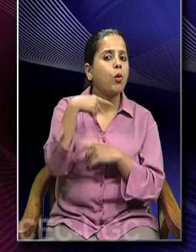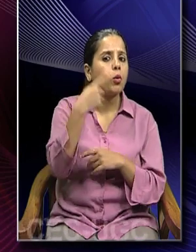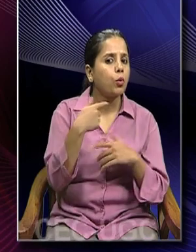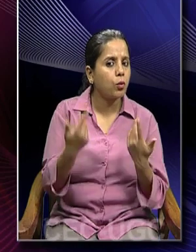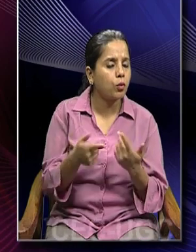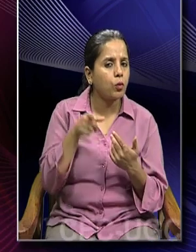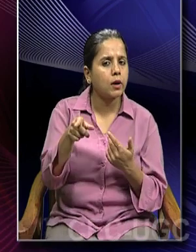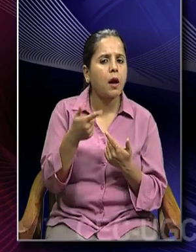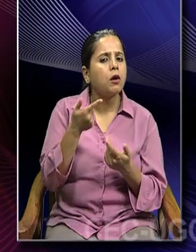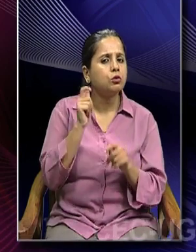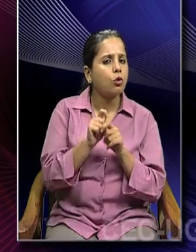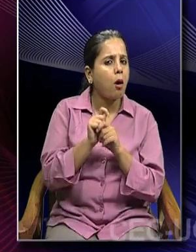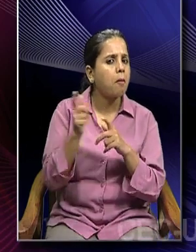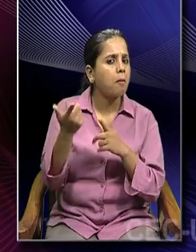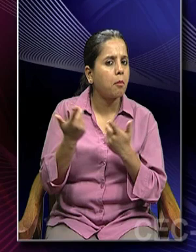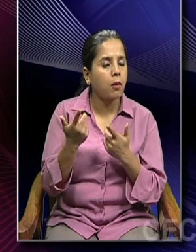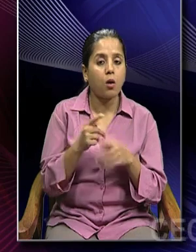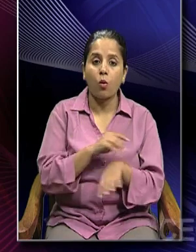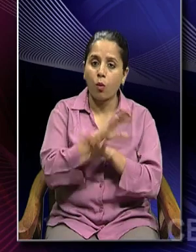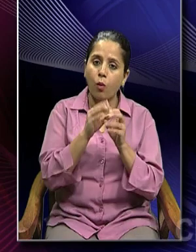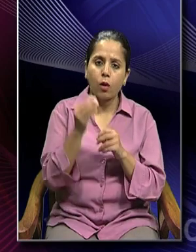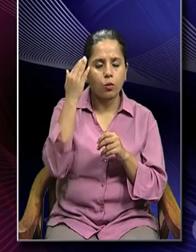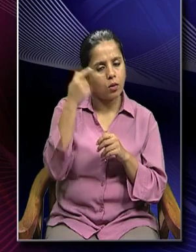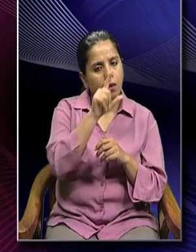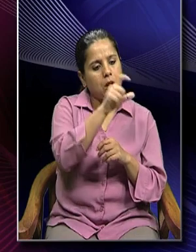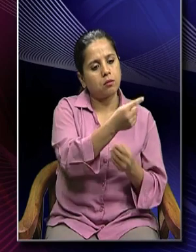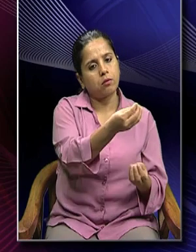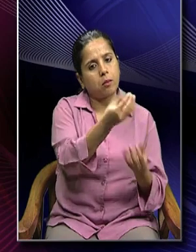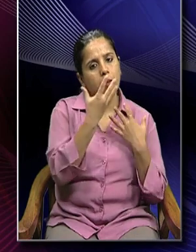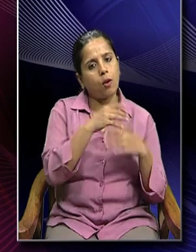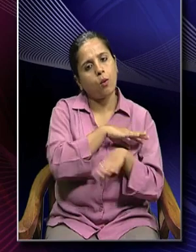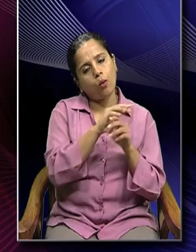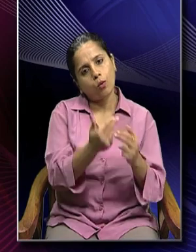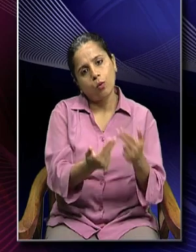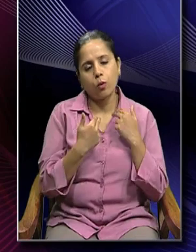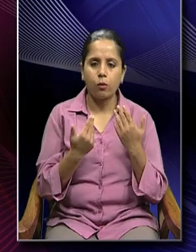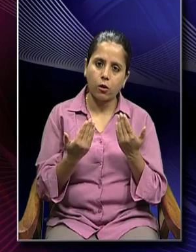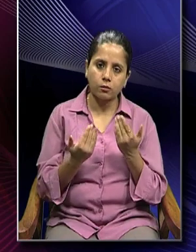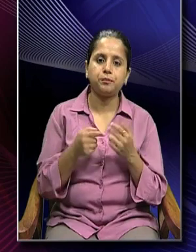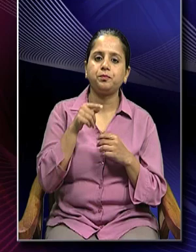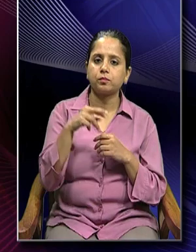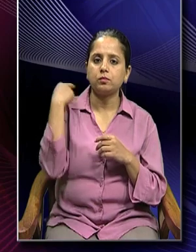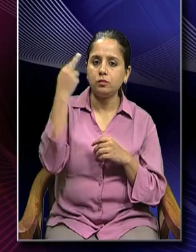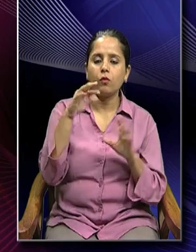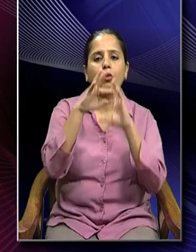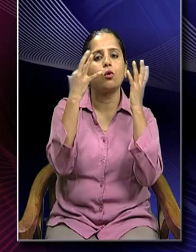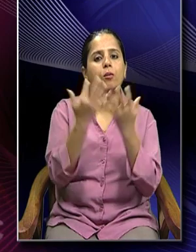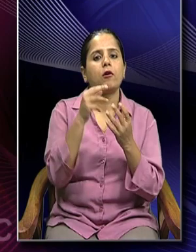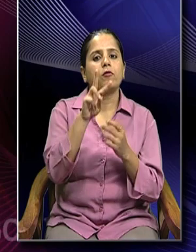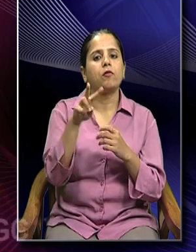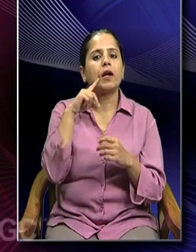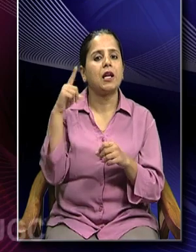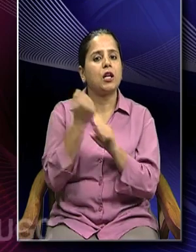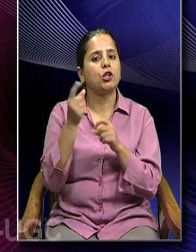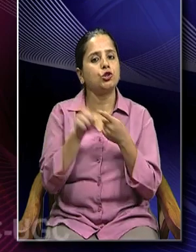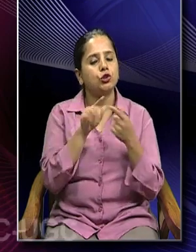their basic job. So, everything about that family is known to everyone, and that is why the concept of global village is an